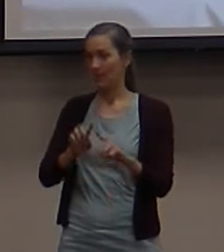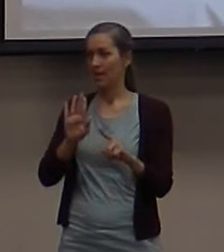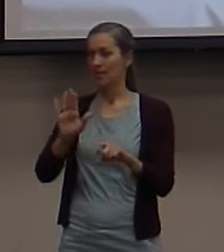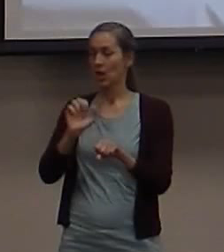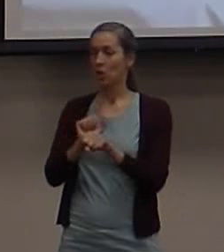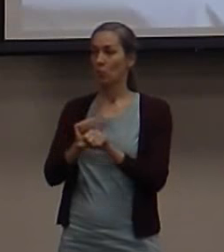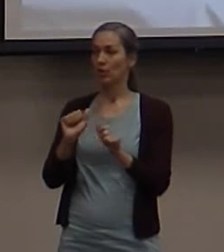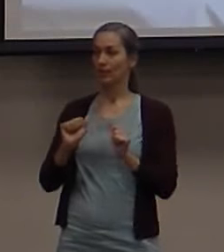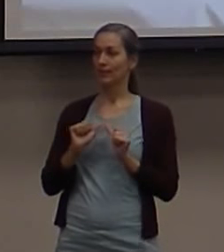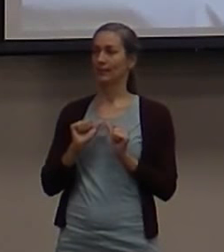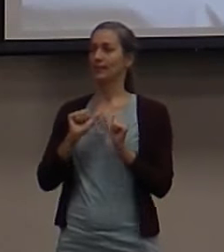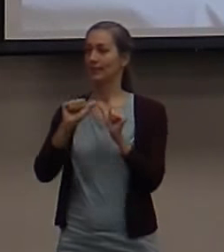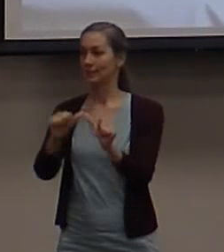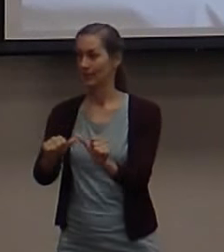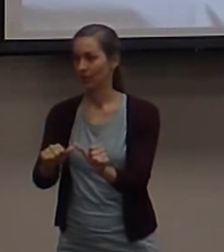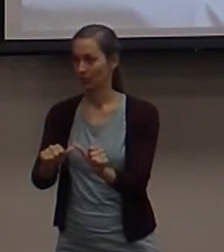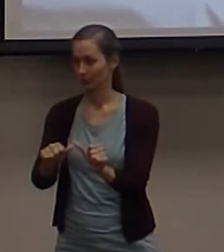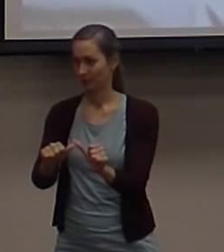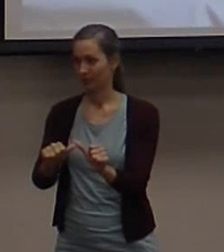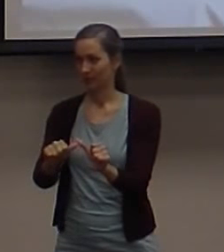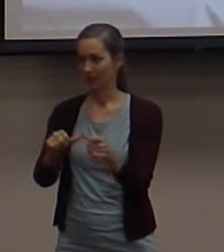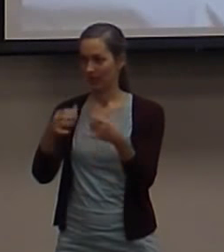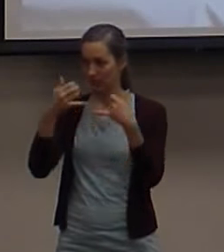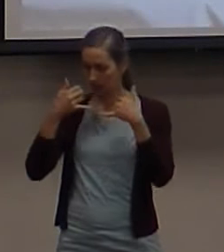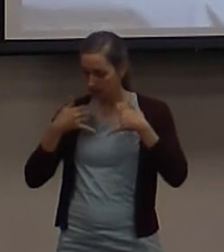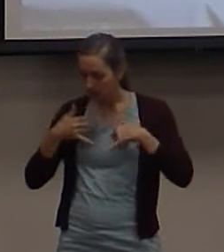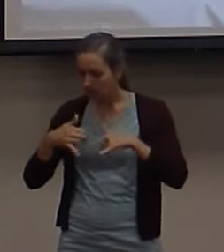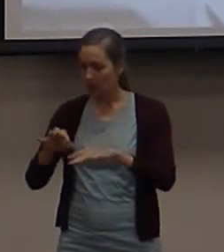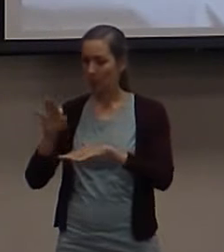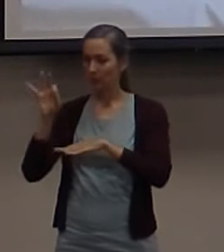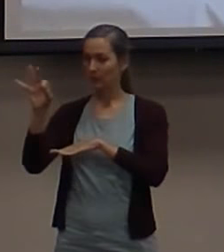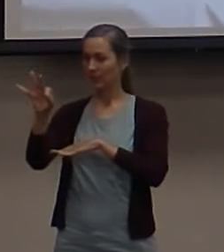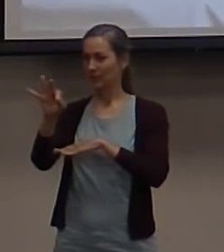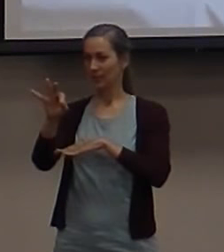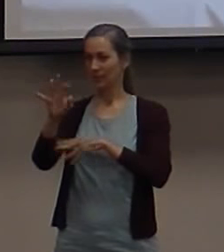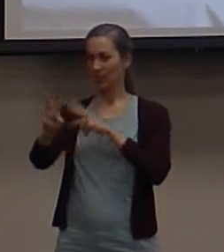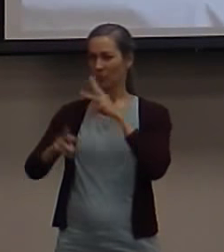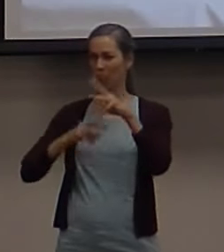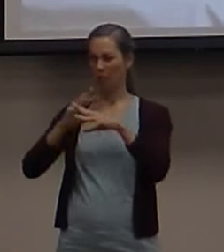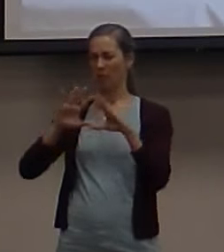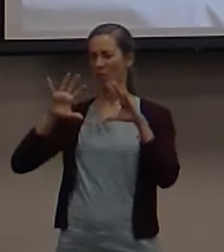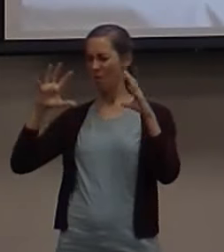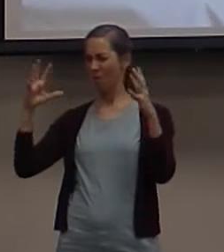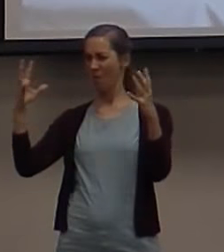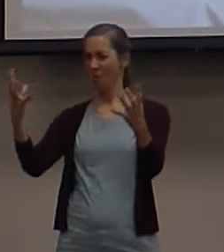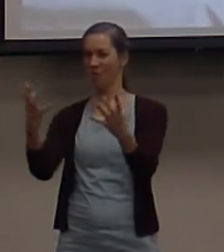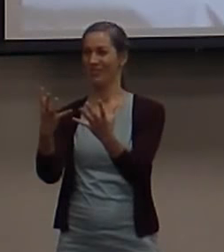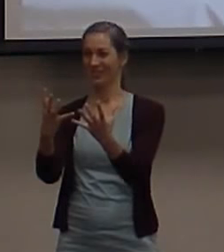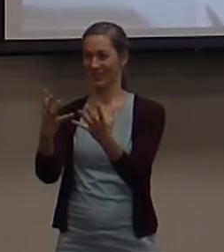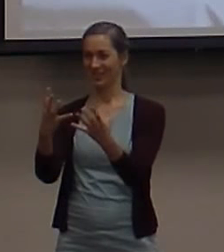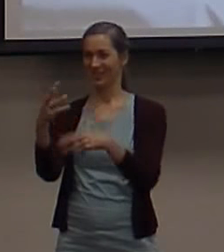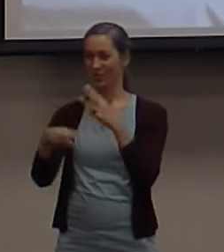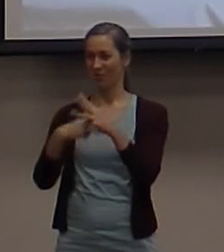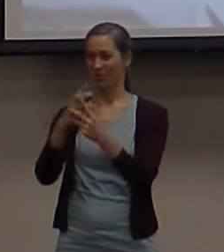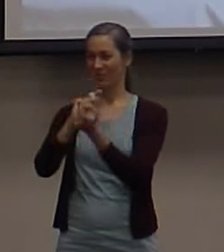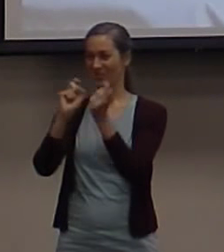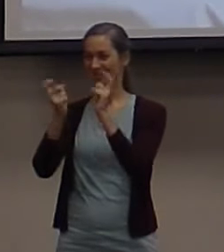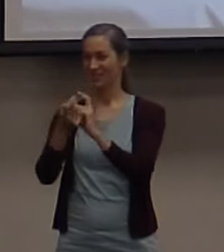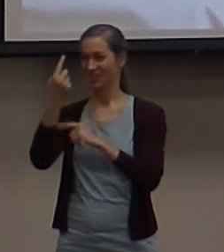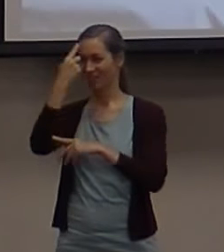stop. They are still the ones there preaching around the world, changing the world for Christ,